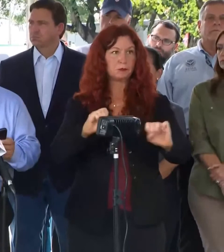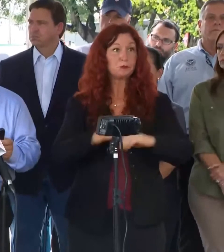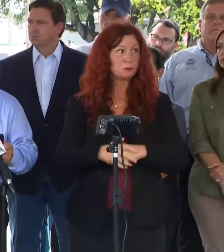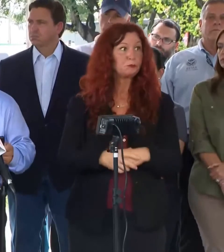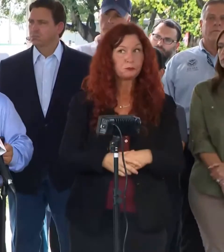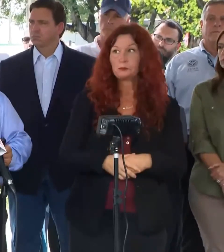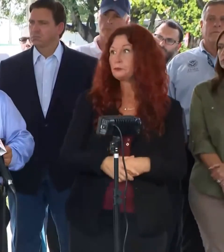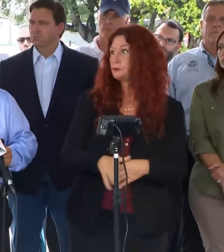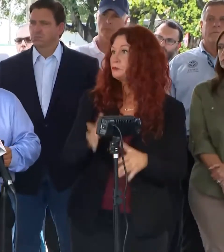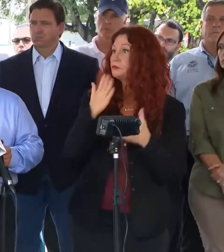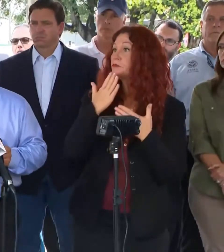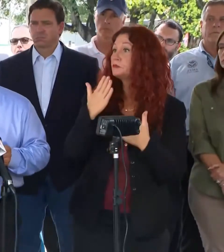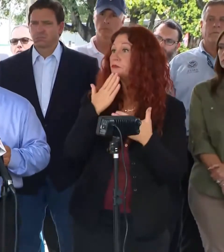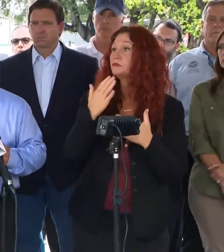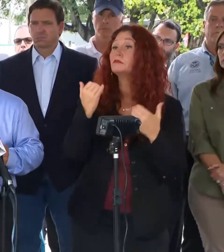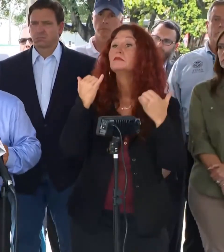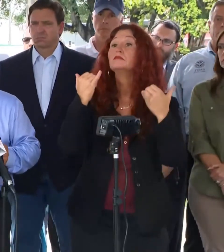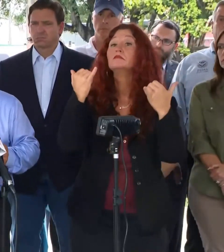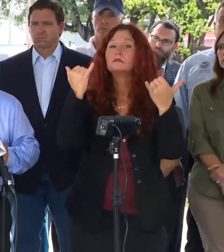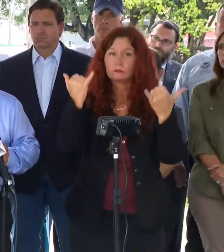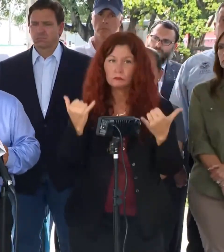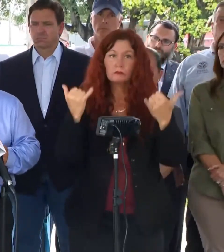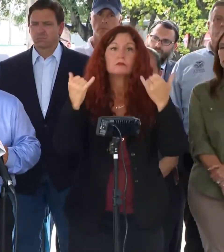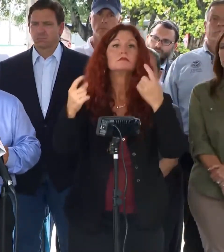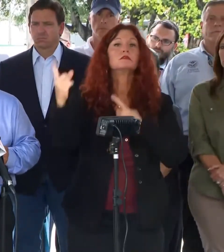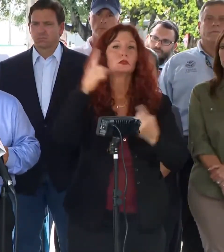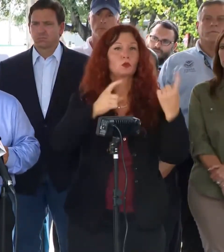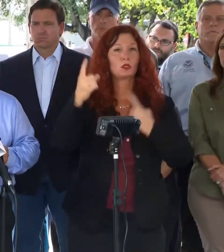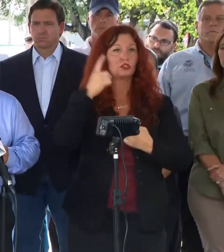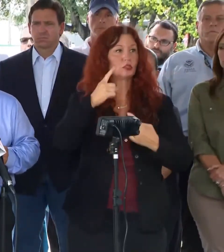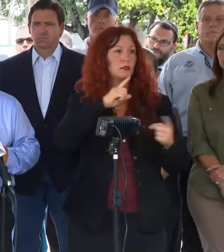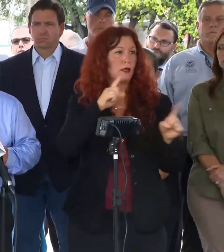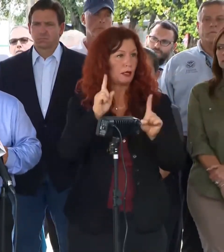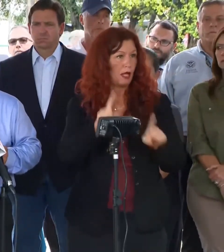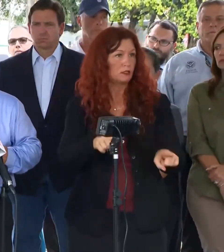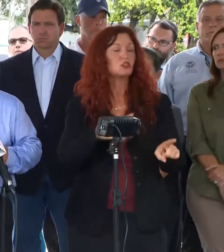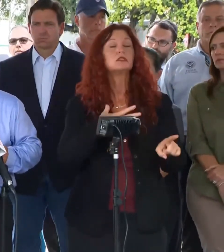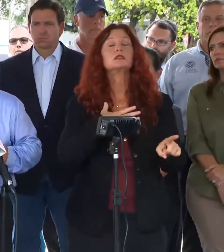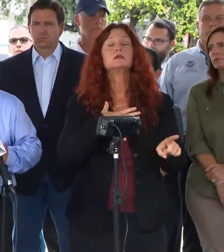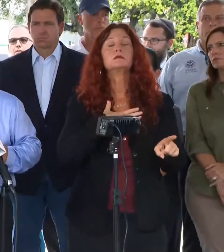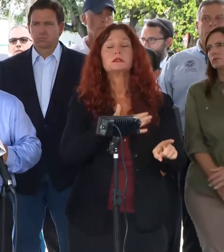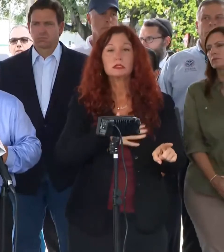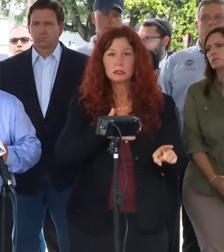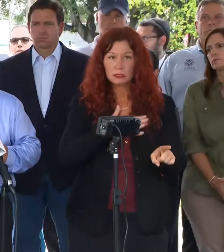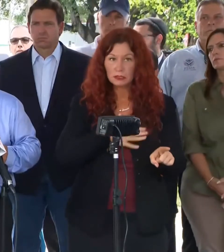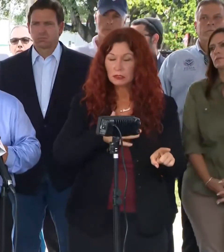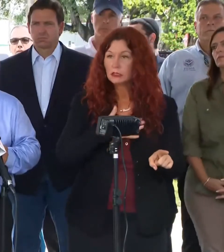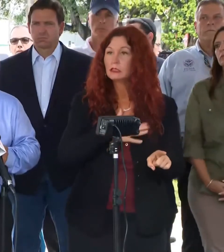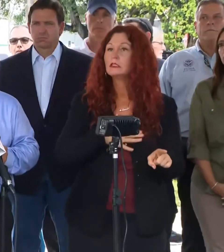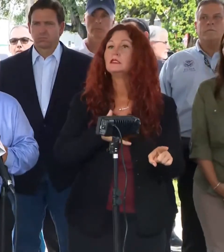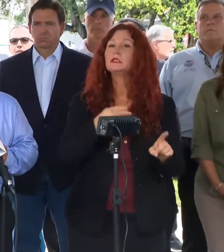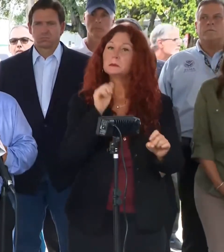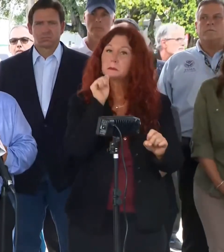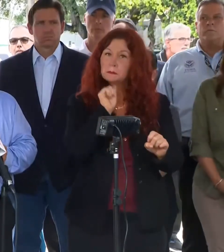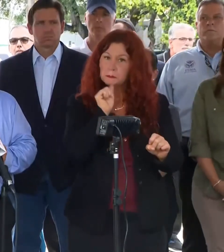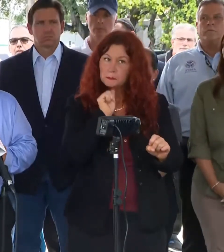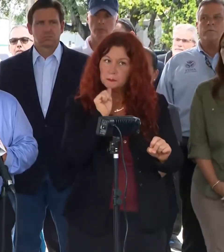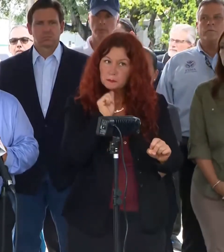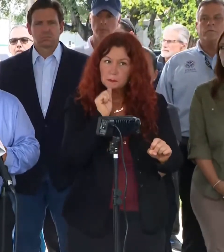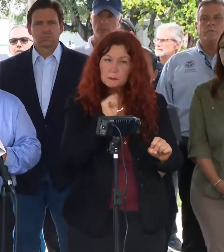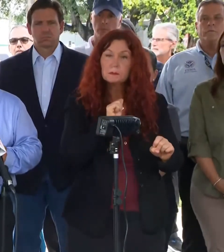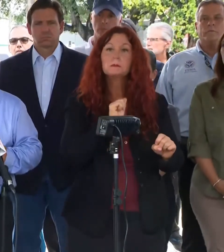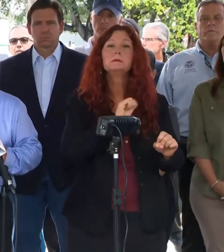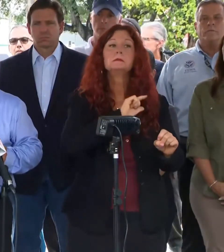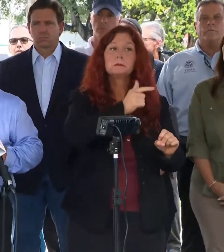Thank you, Mr. Logan. We're going to go into questions and answers now, and we appreciate your cooperation so far in all these press conferences. So wait until you're